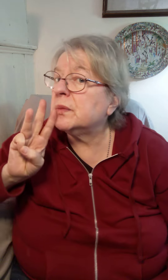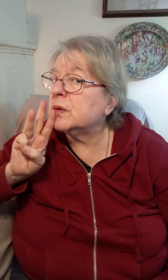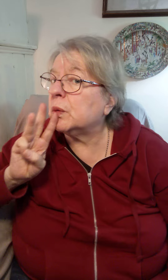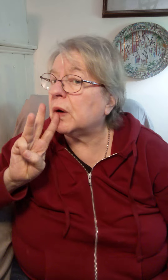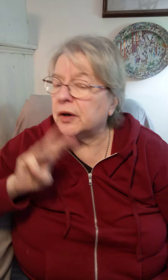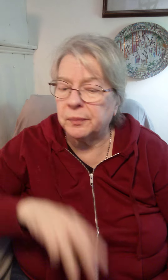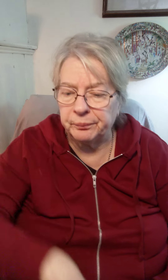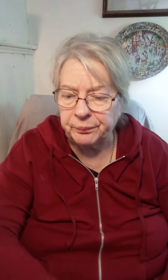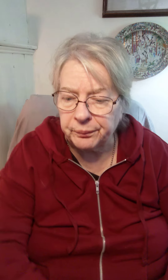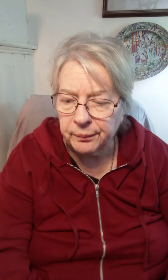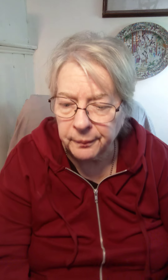Water.